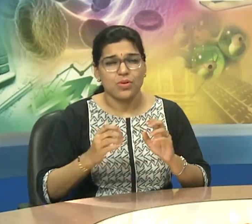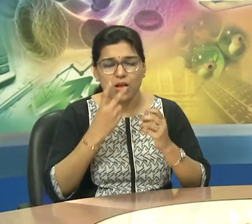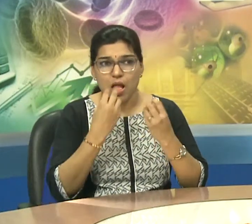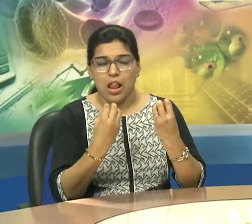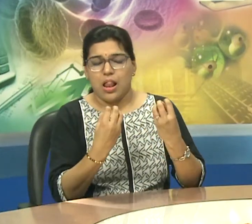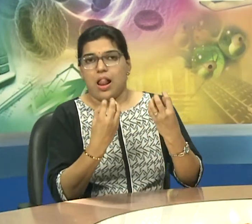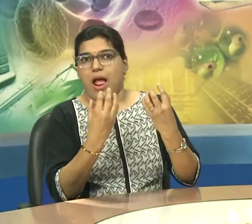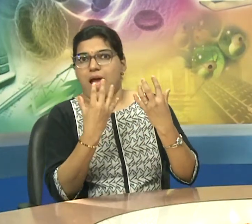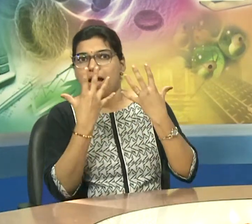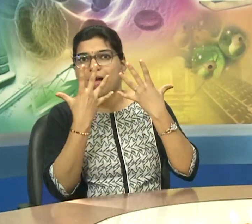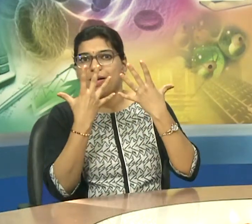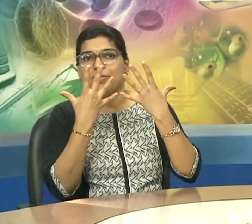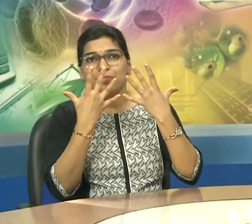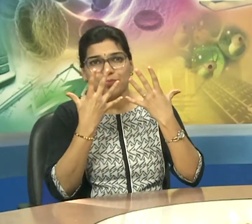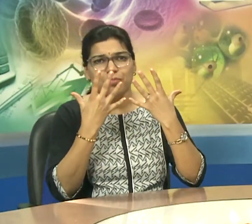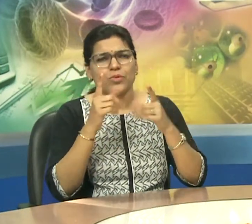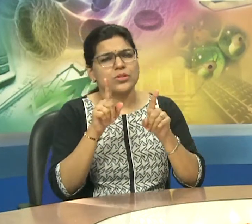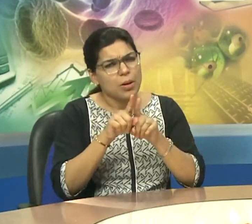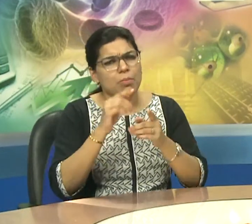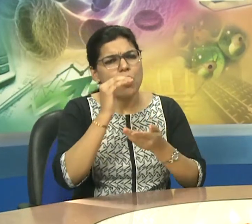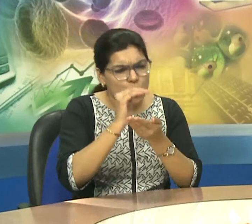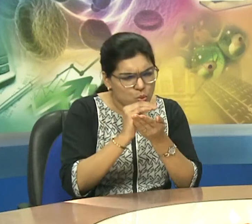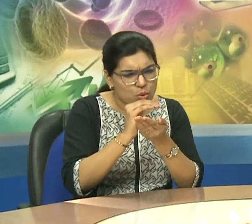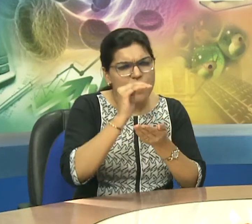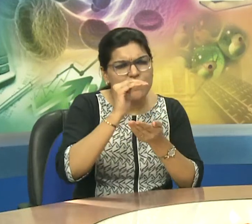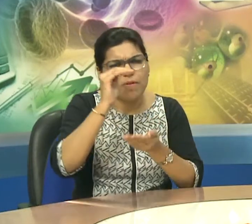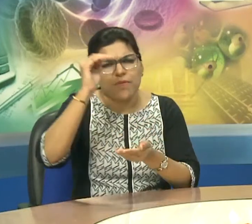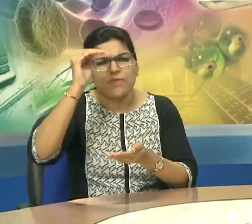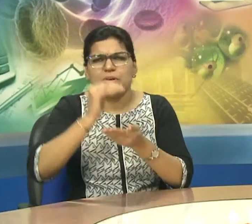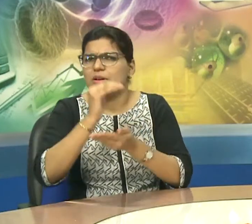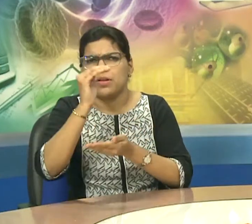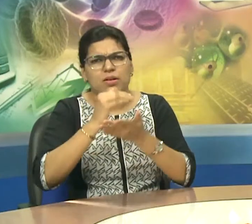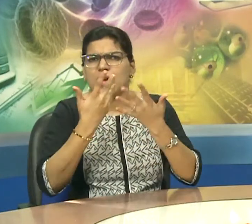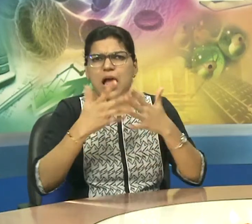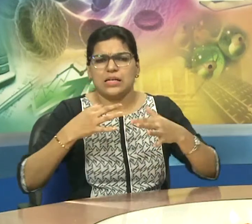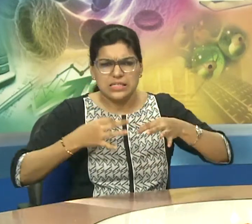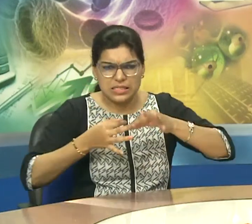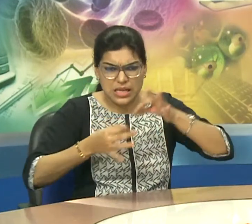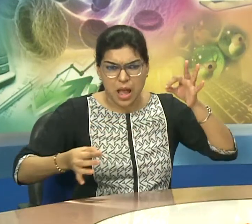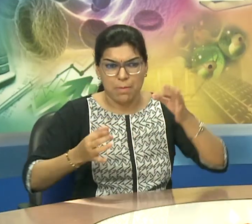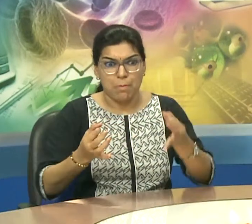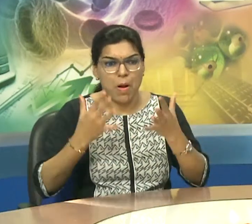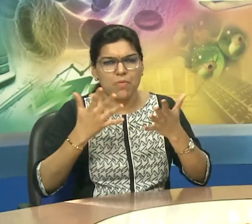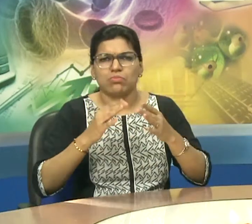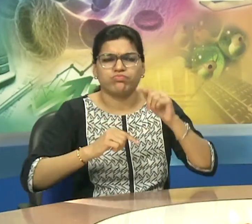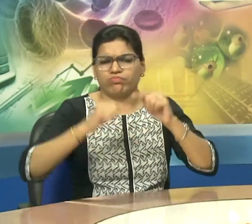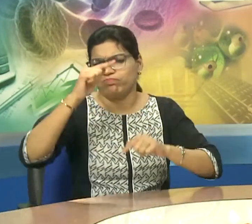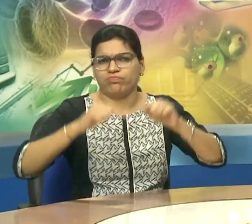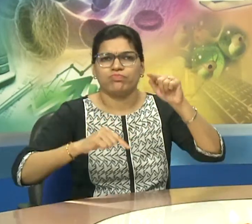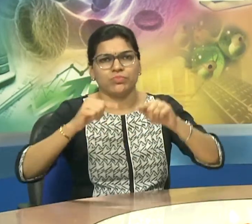there are different bright colored birds of different sizes, sometimes short,